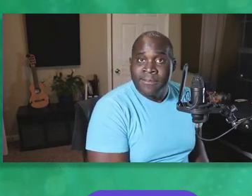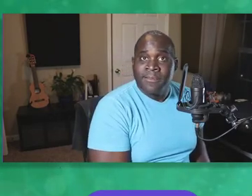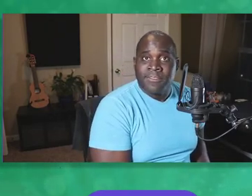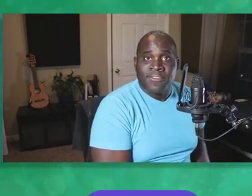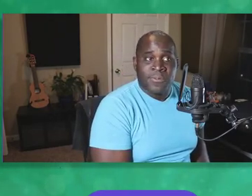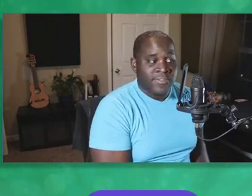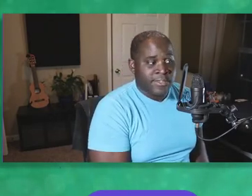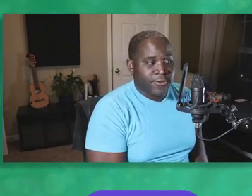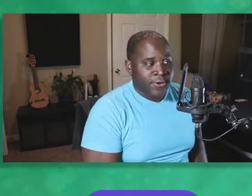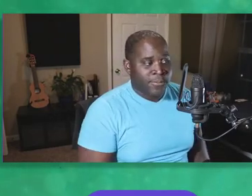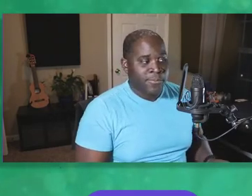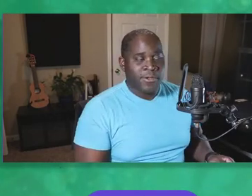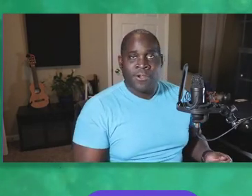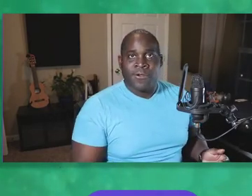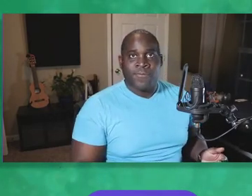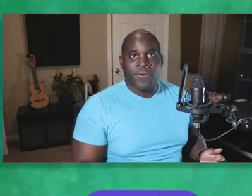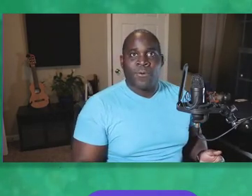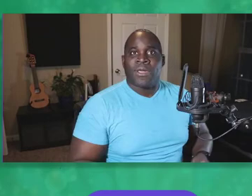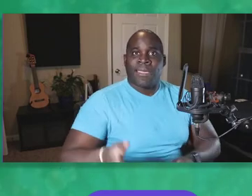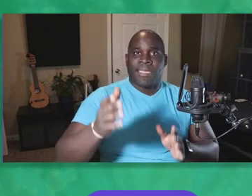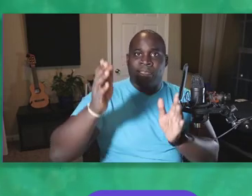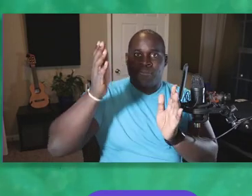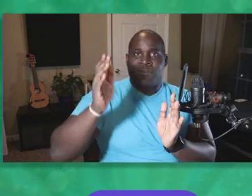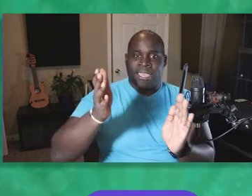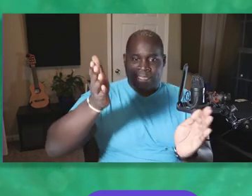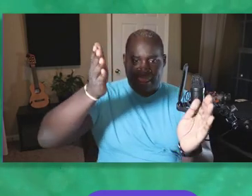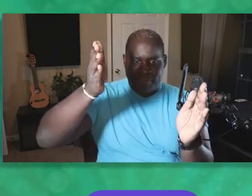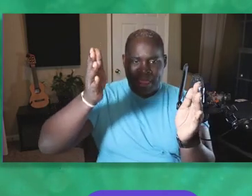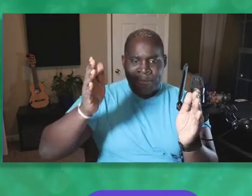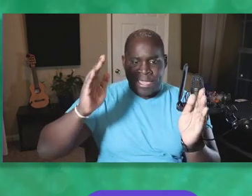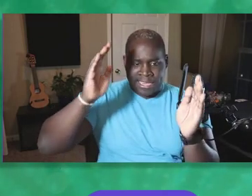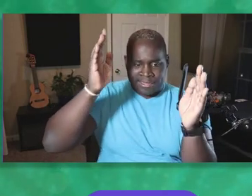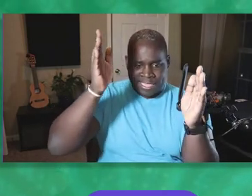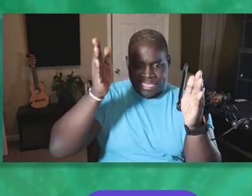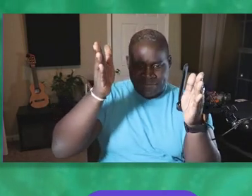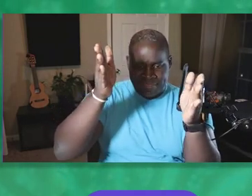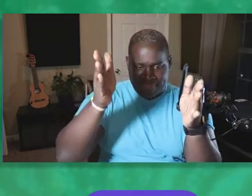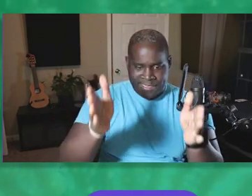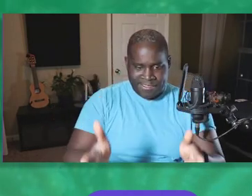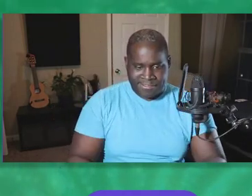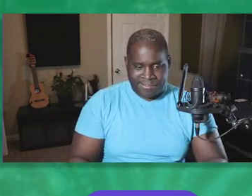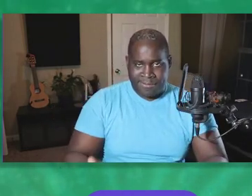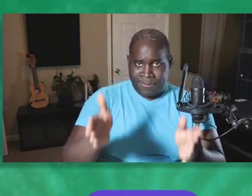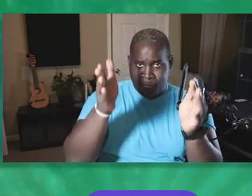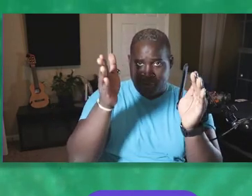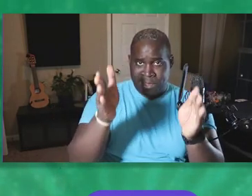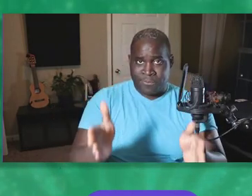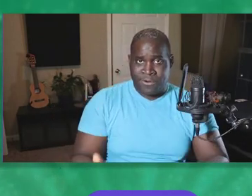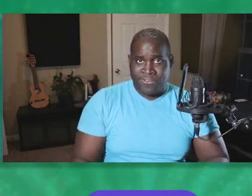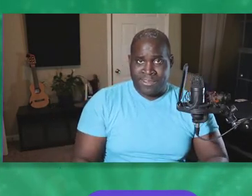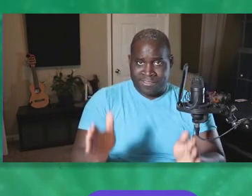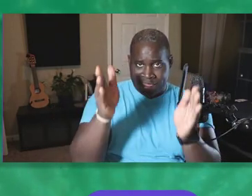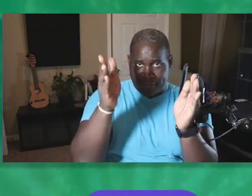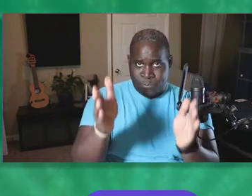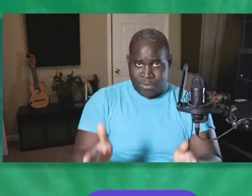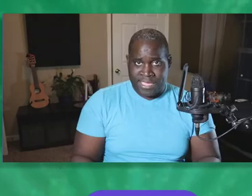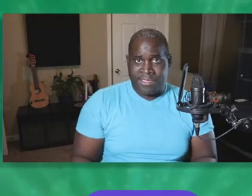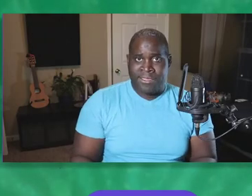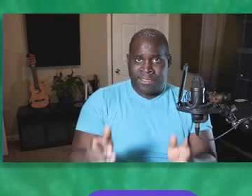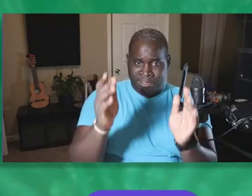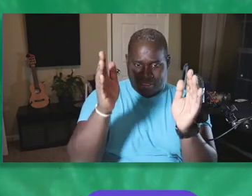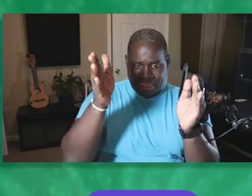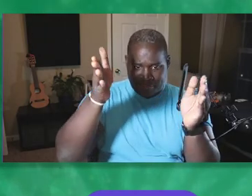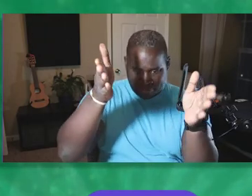sign the specific term for what I mean. So, like, in my mind, like, even this, which means person, is like